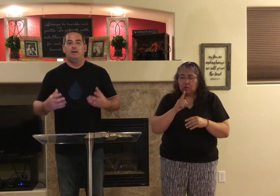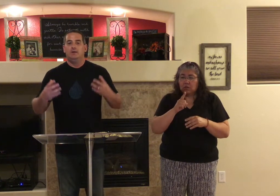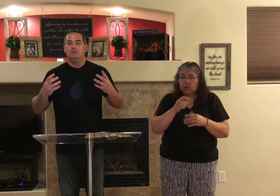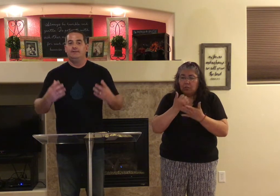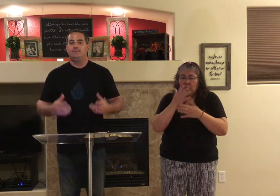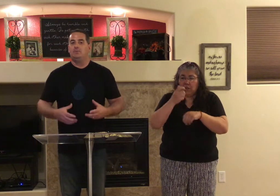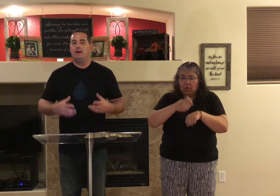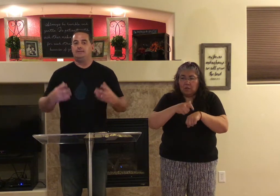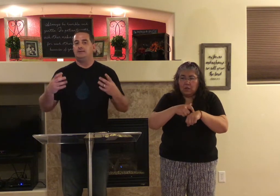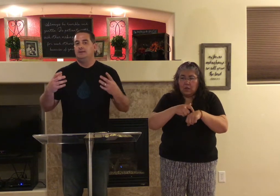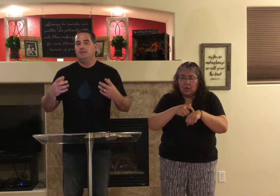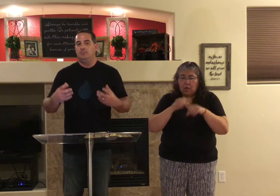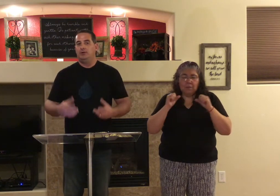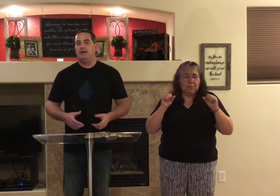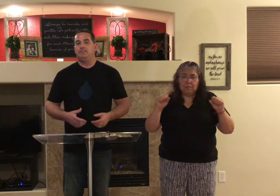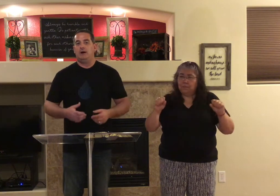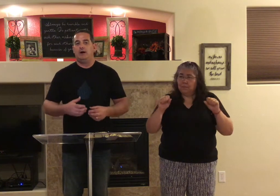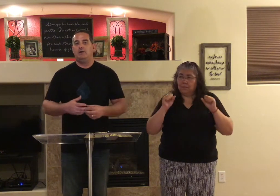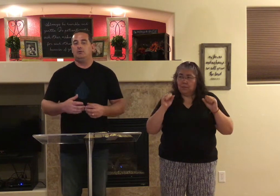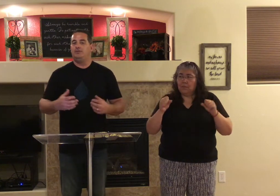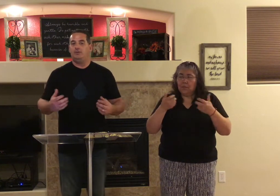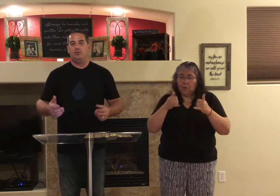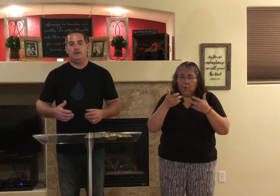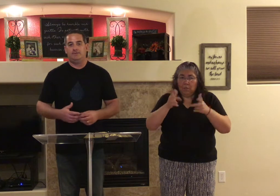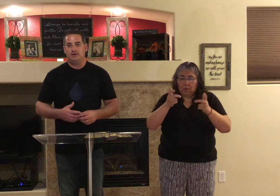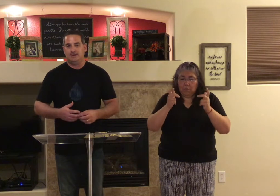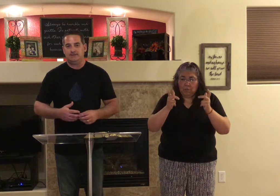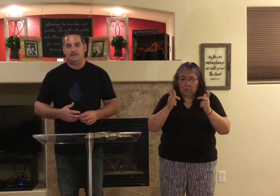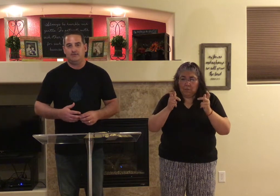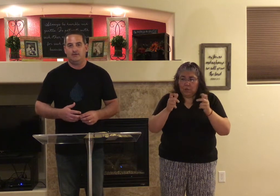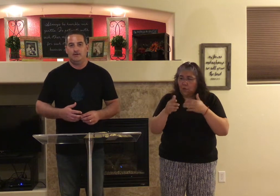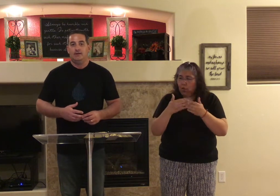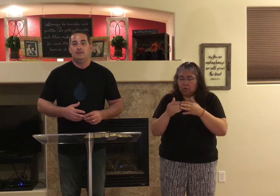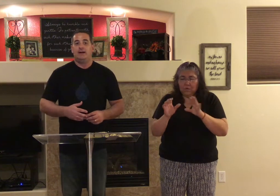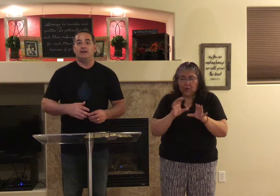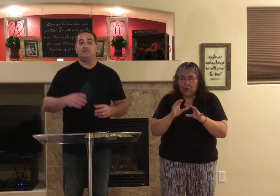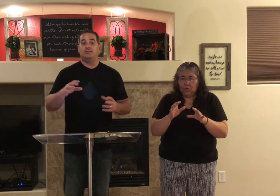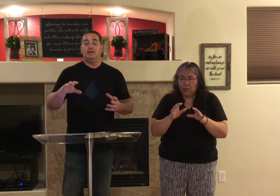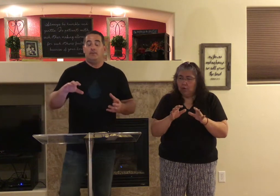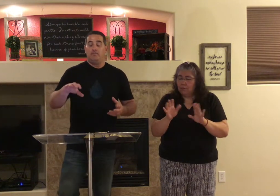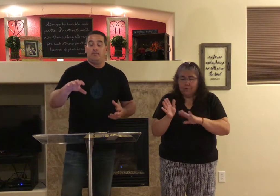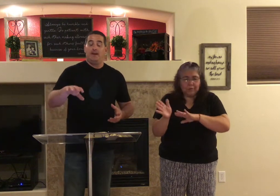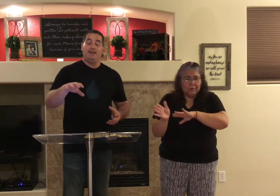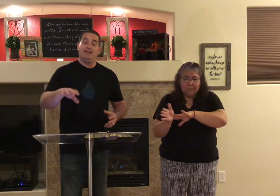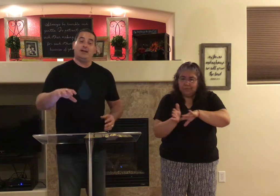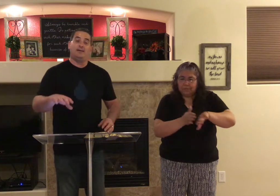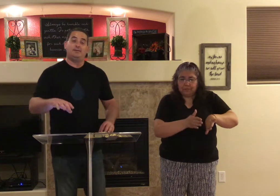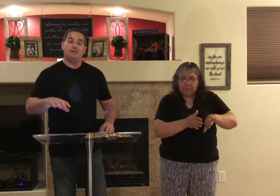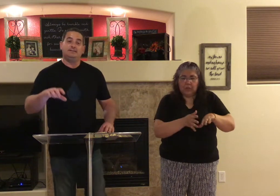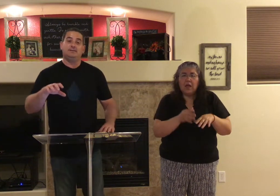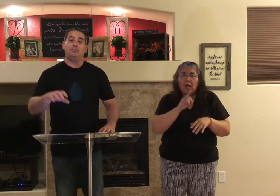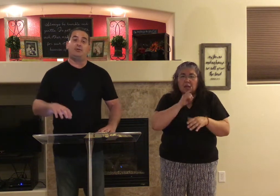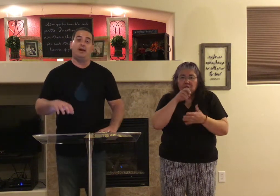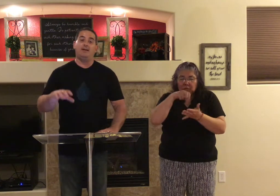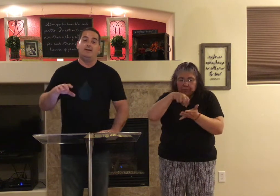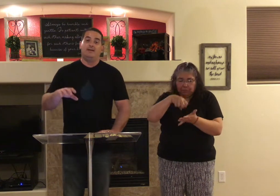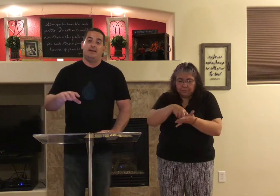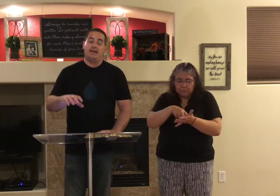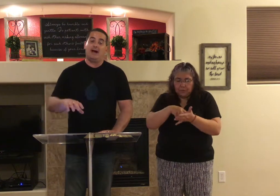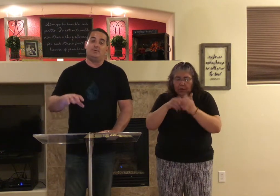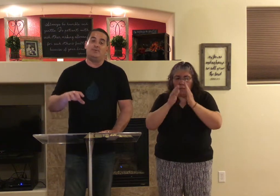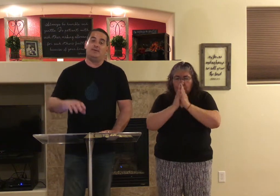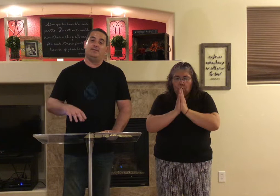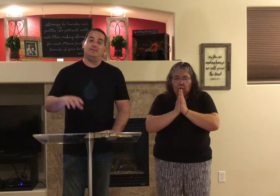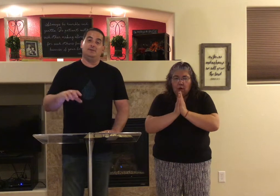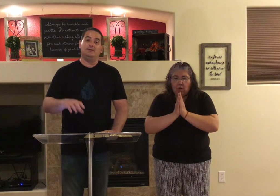time lifting weights and playing ball or doing whatever it is that they're doing. They're actually getting down on their knees and they're praying